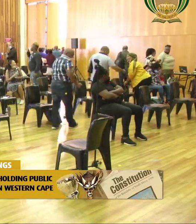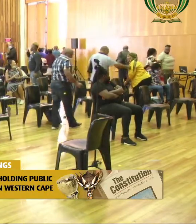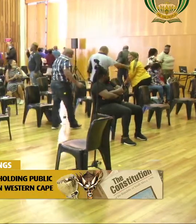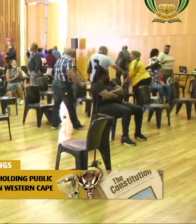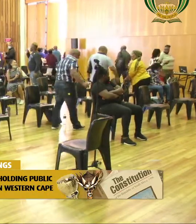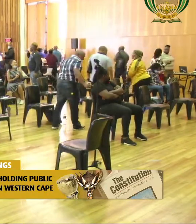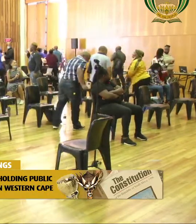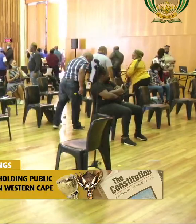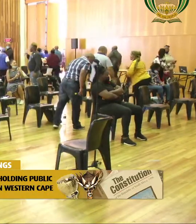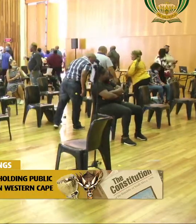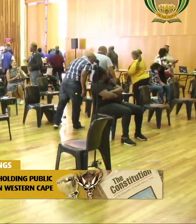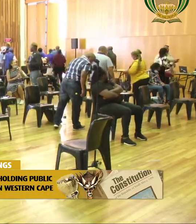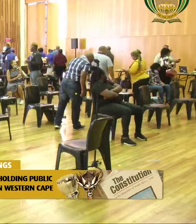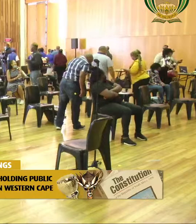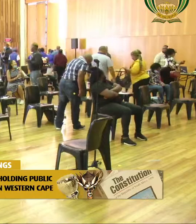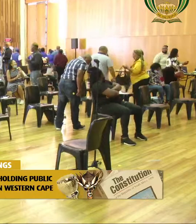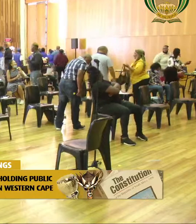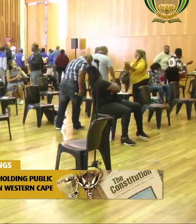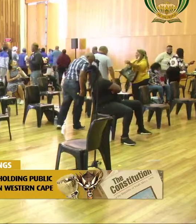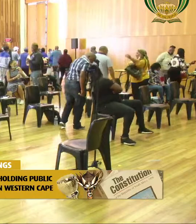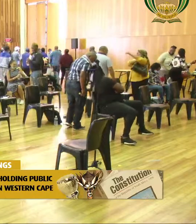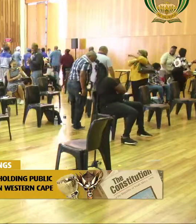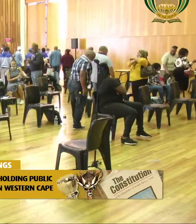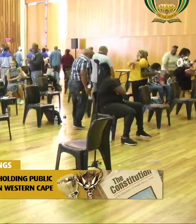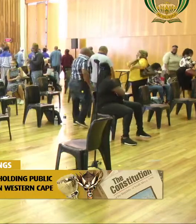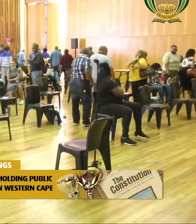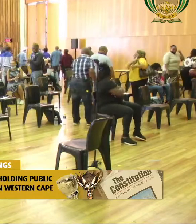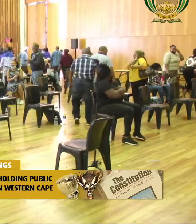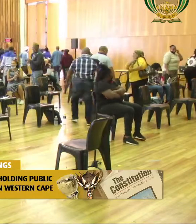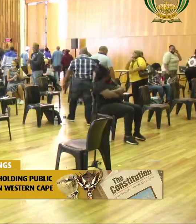I just heard it because I was moving. I don't know what it's all about.